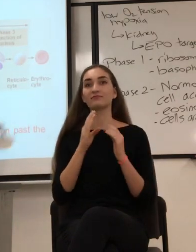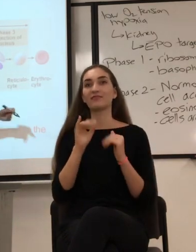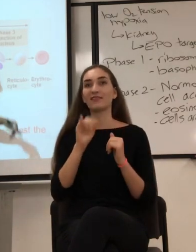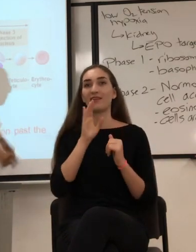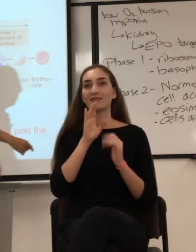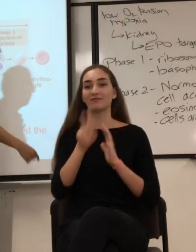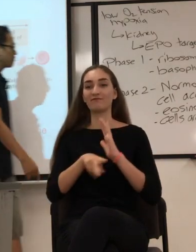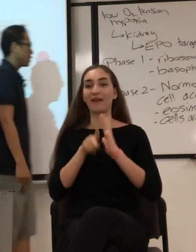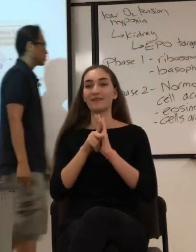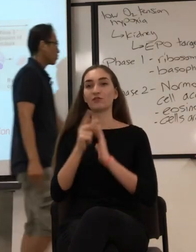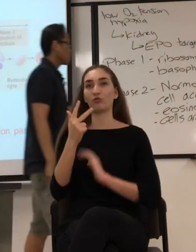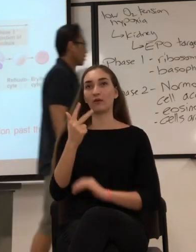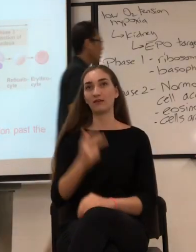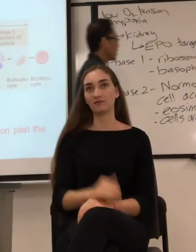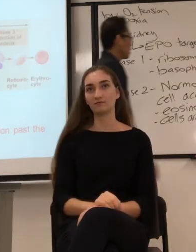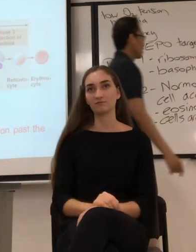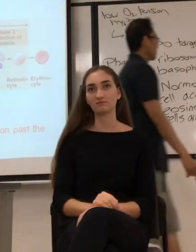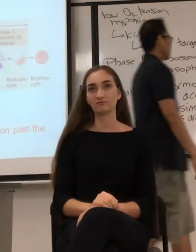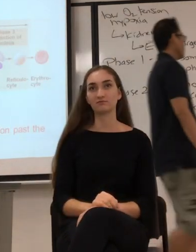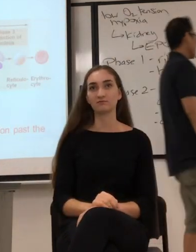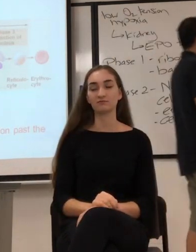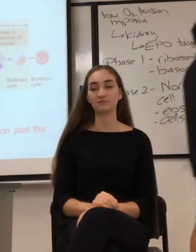I should just kind of put that with phase three.